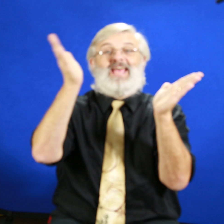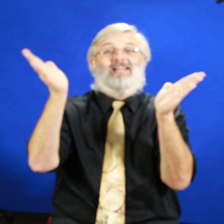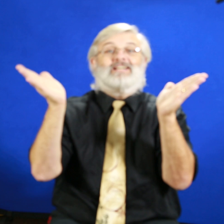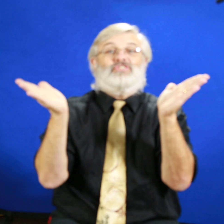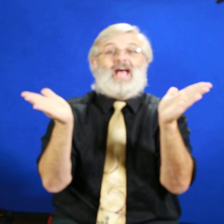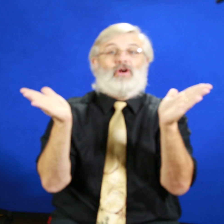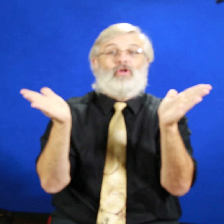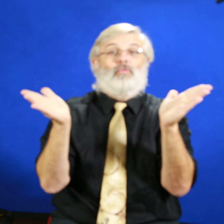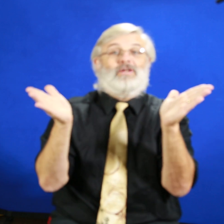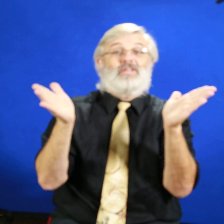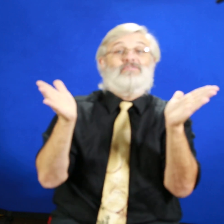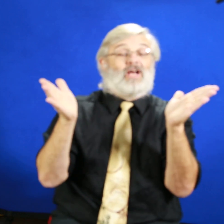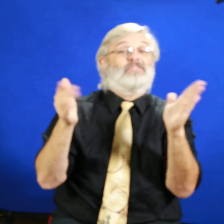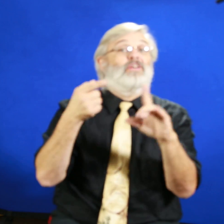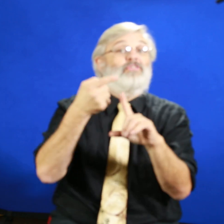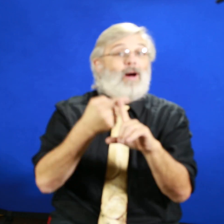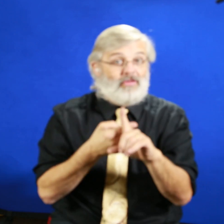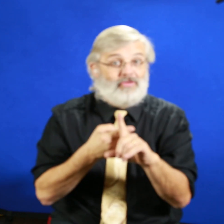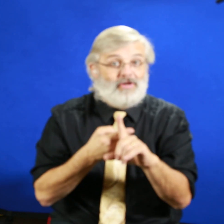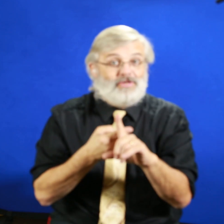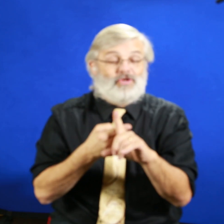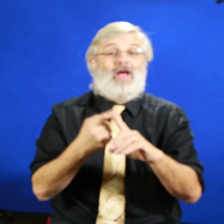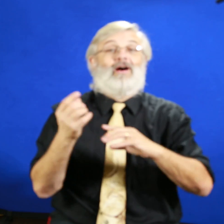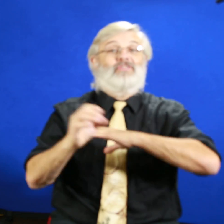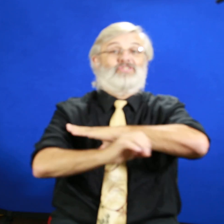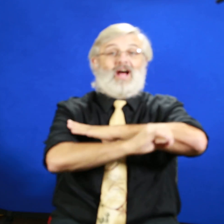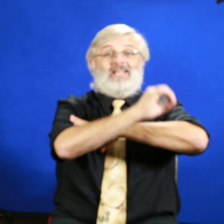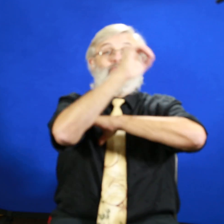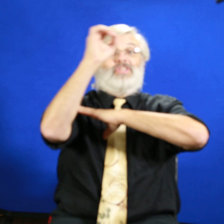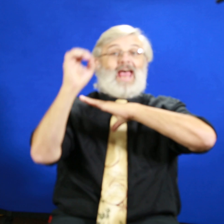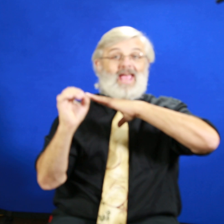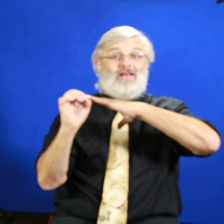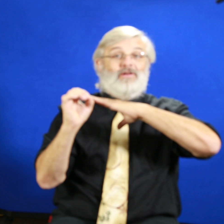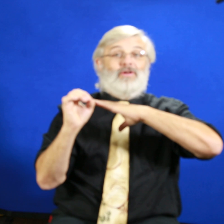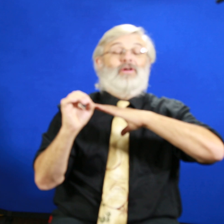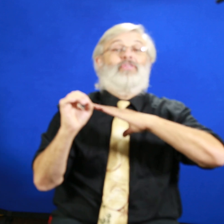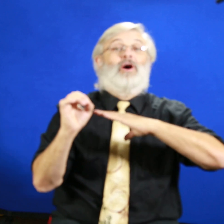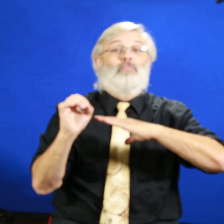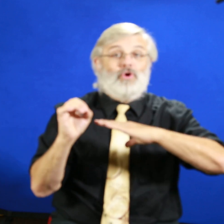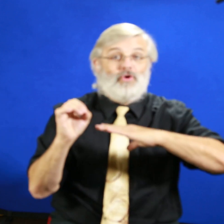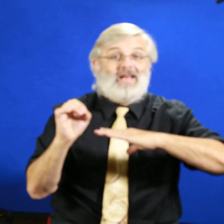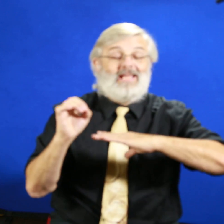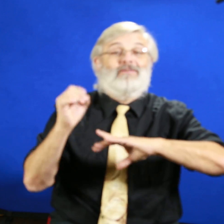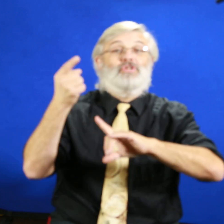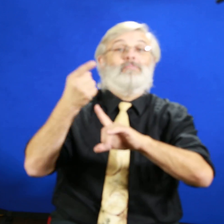28-day cycle, which gives us the month. So you have the sun gives you the day, the moon gives you the